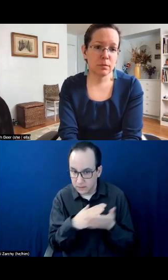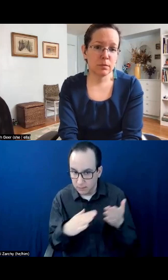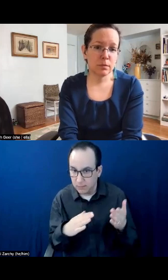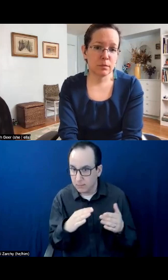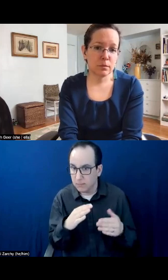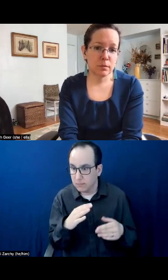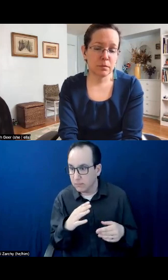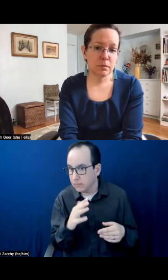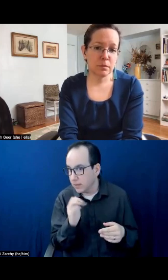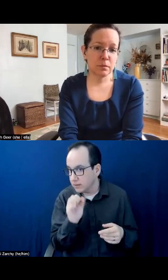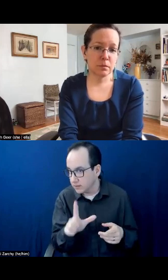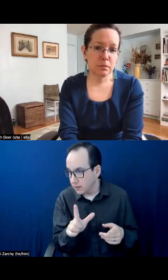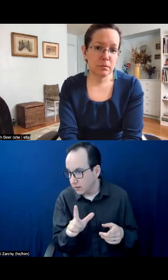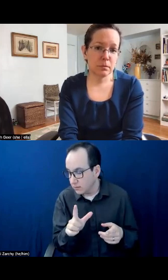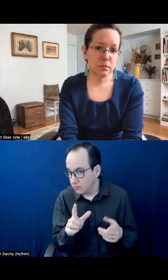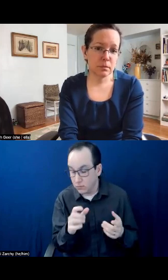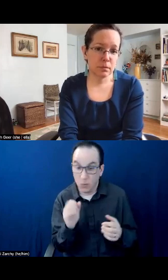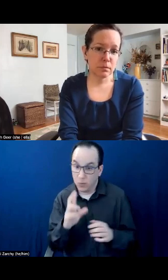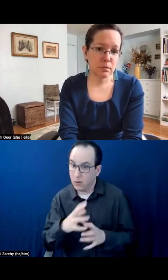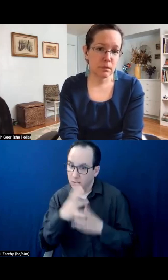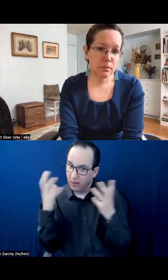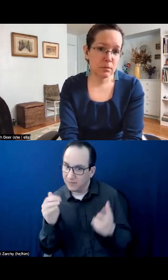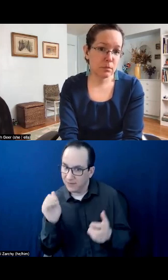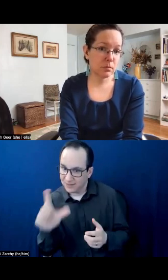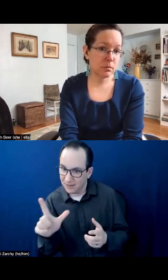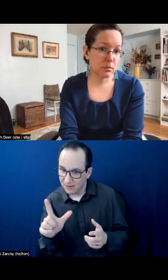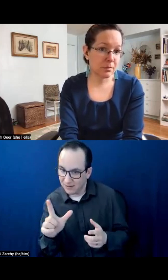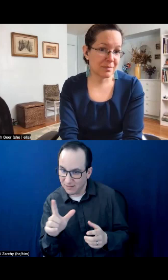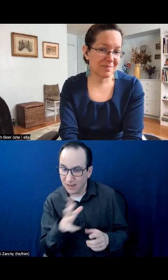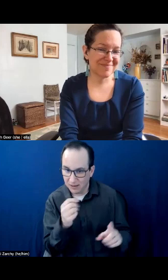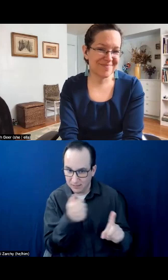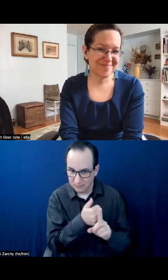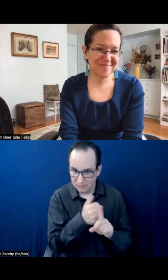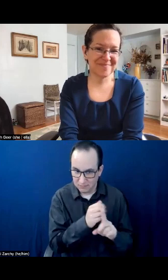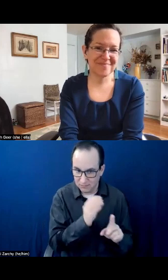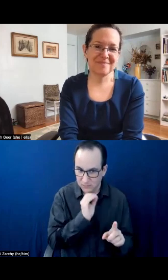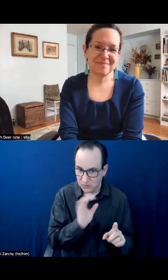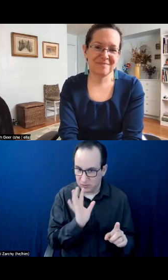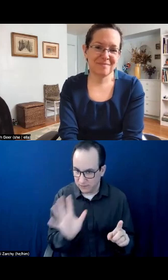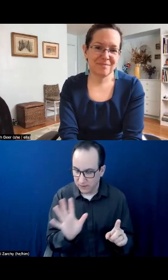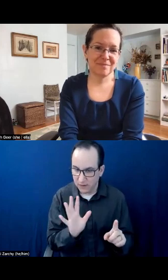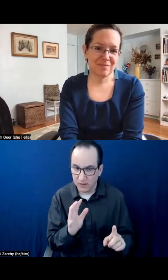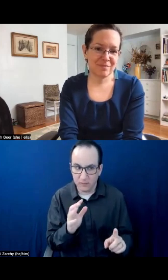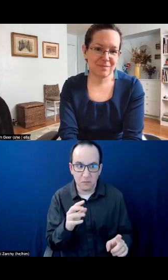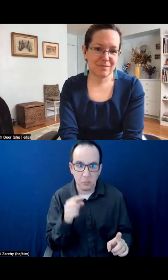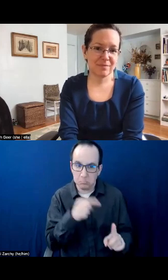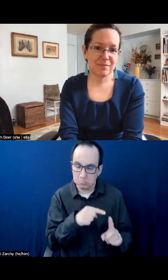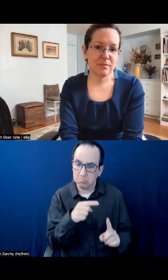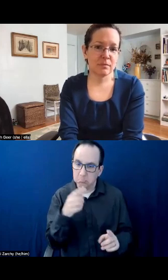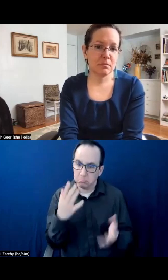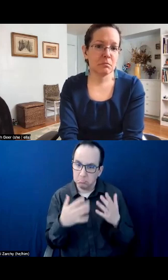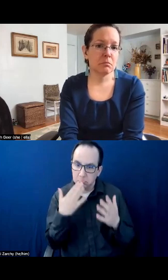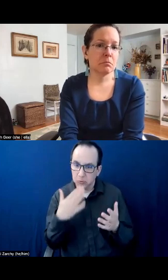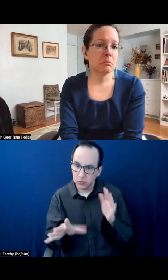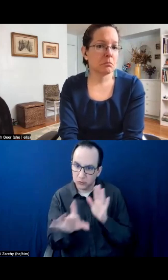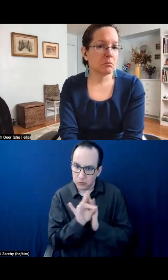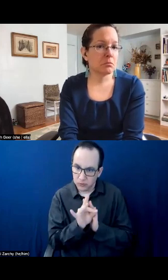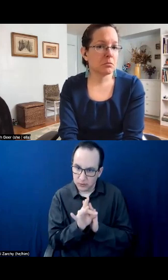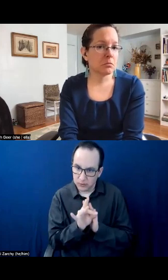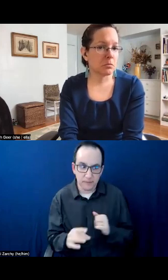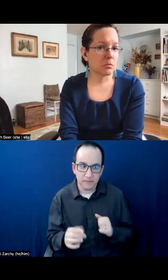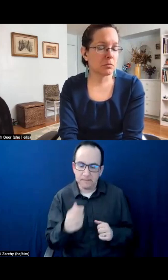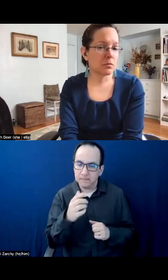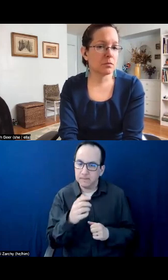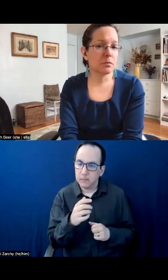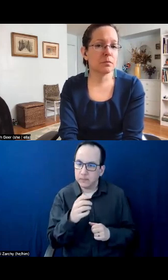has been exposed to ASL, some or a significant amount of ASL from birth to